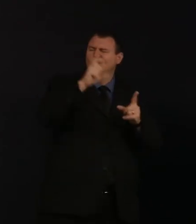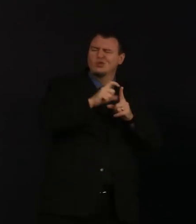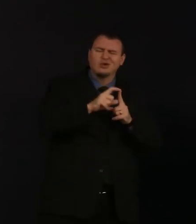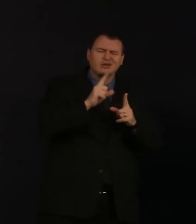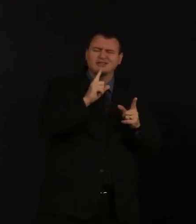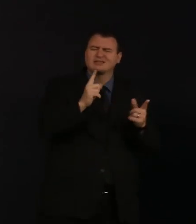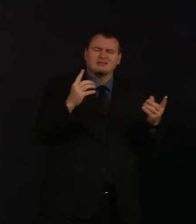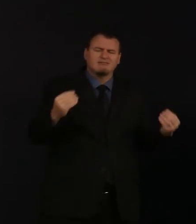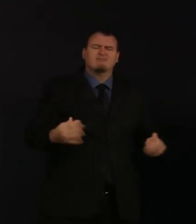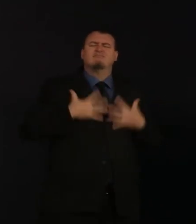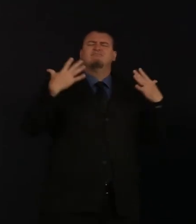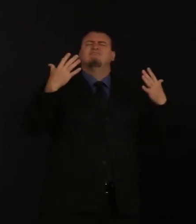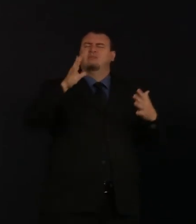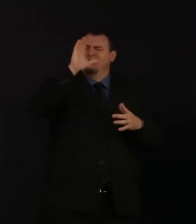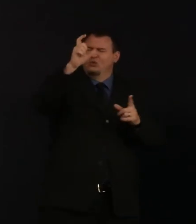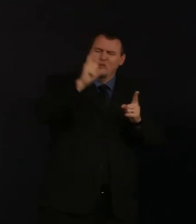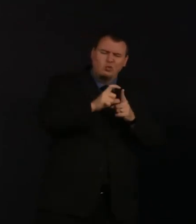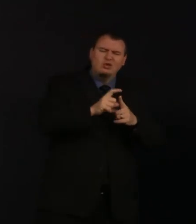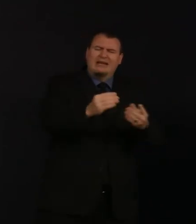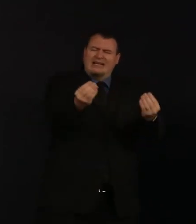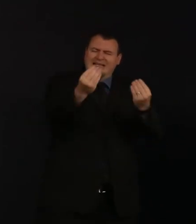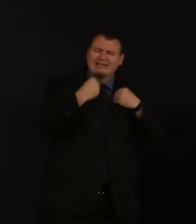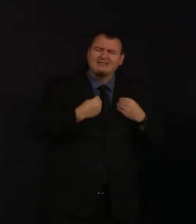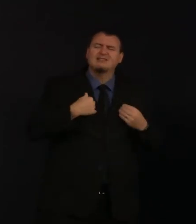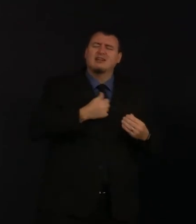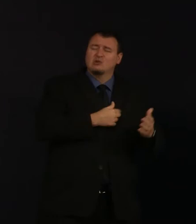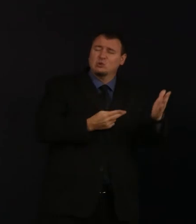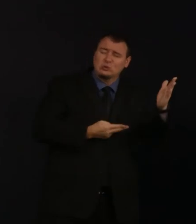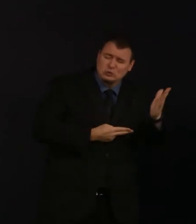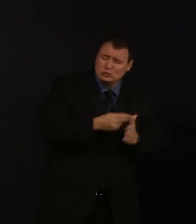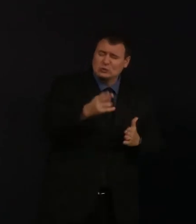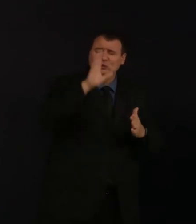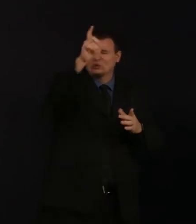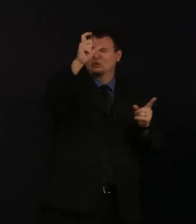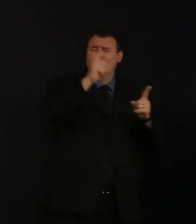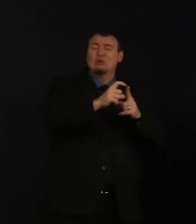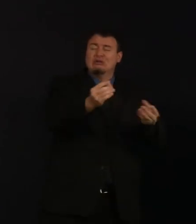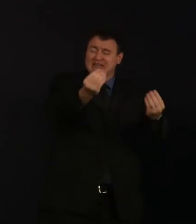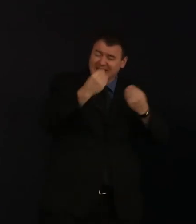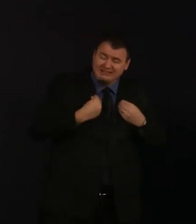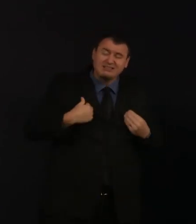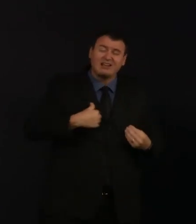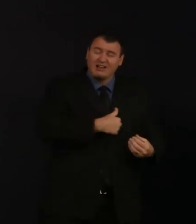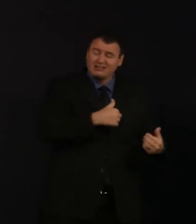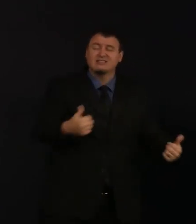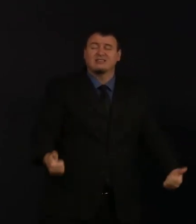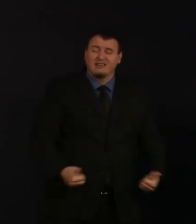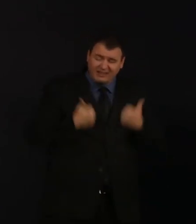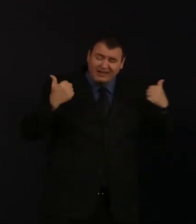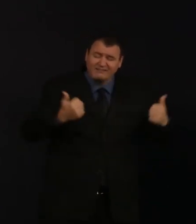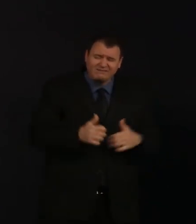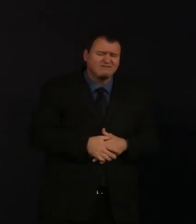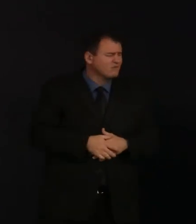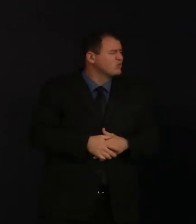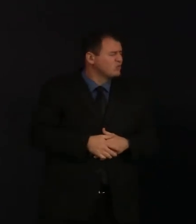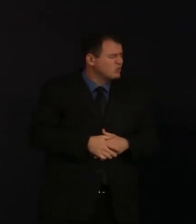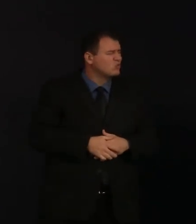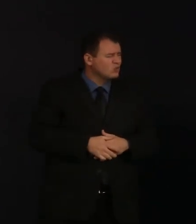Your word is rich and inspiring. It gives us the truth, and it gives us life.